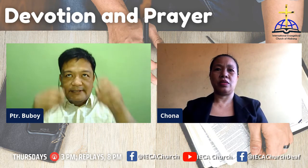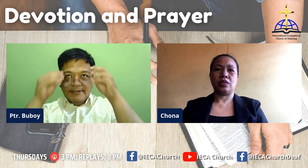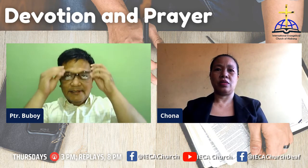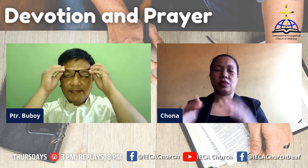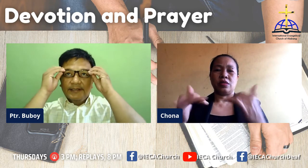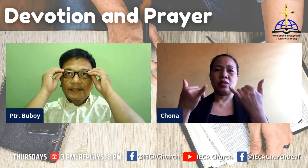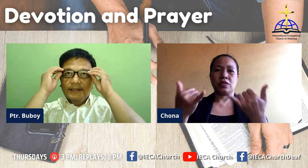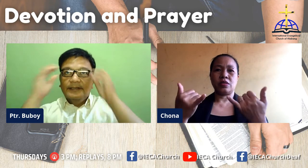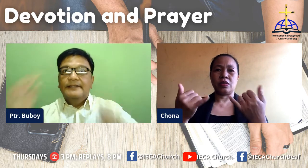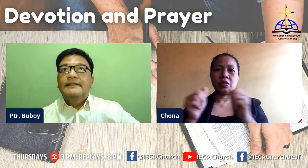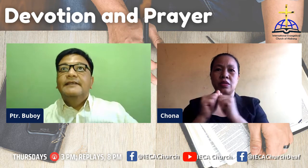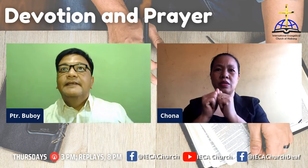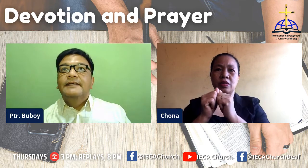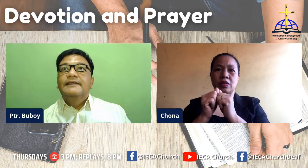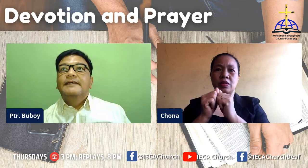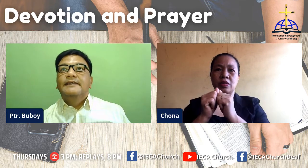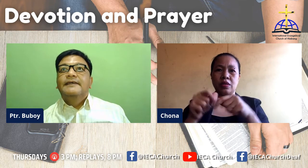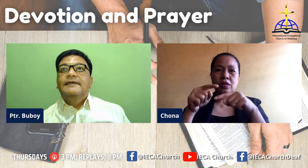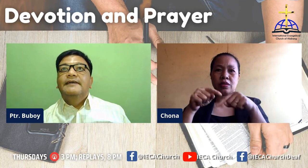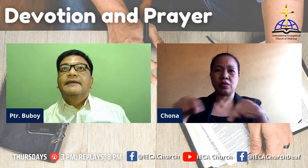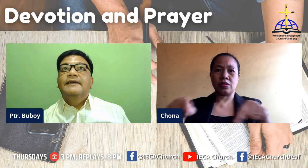right.